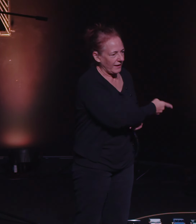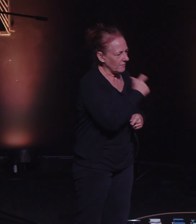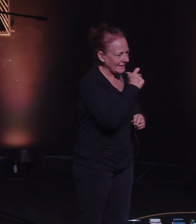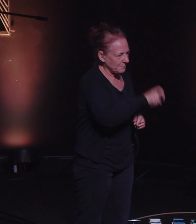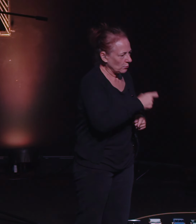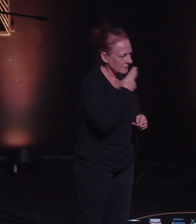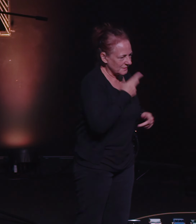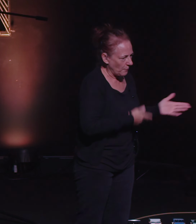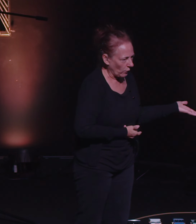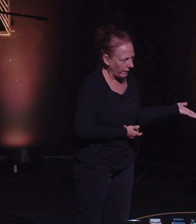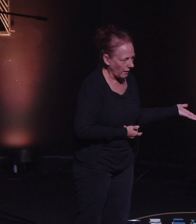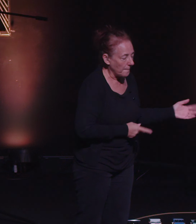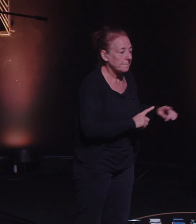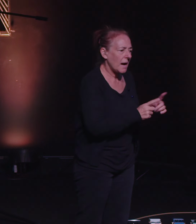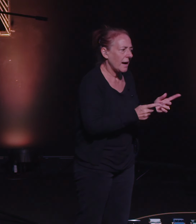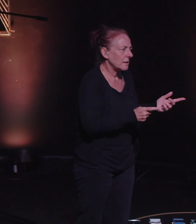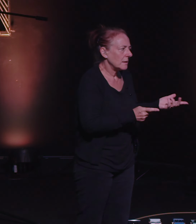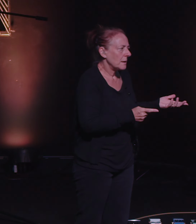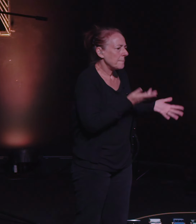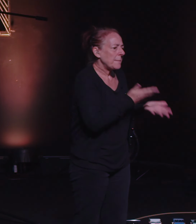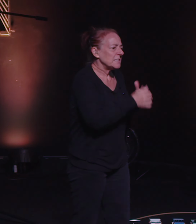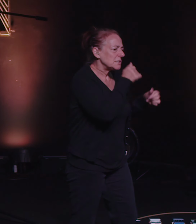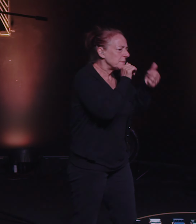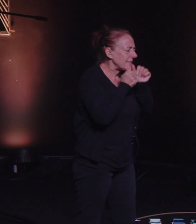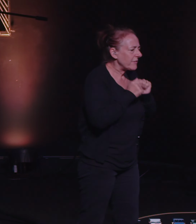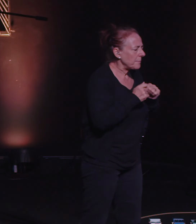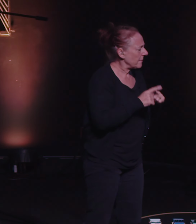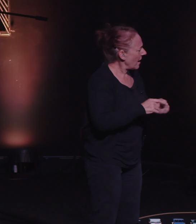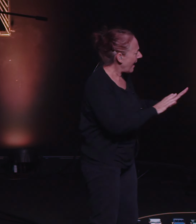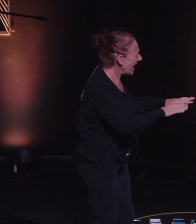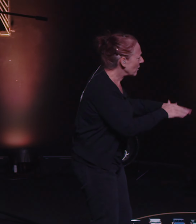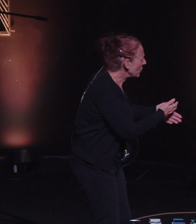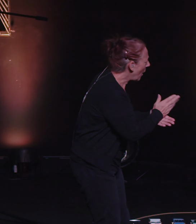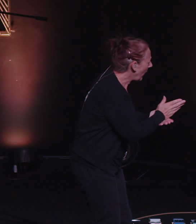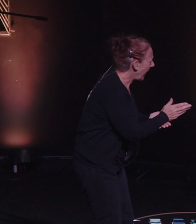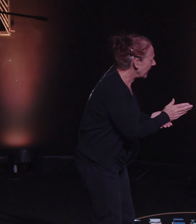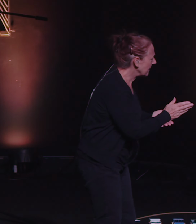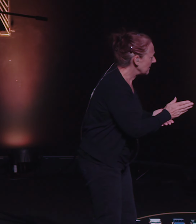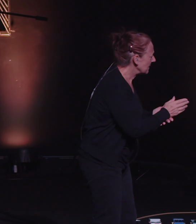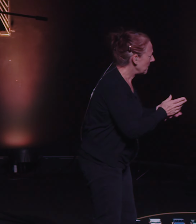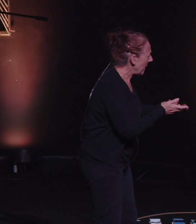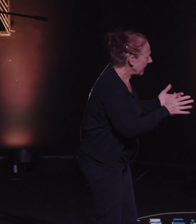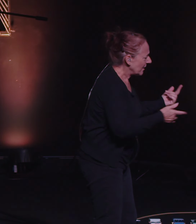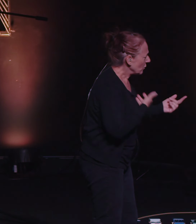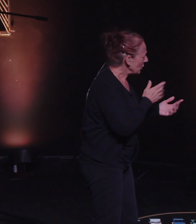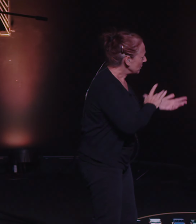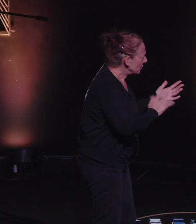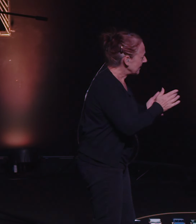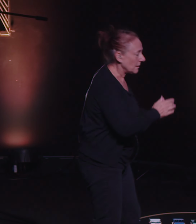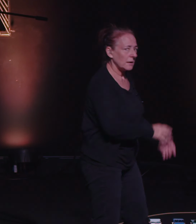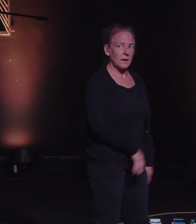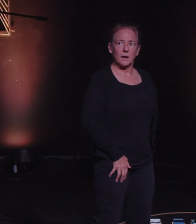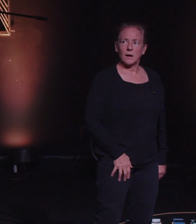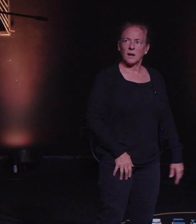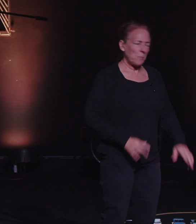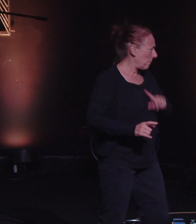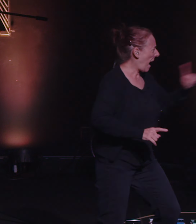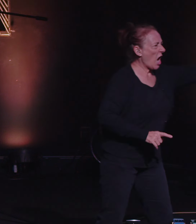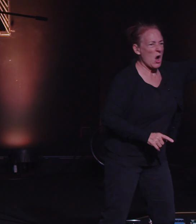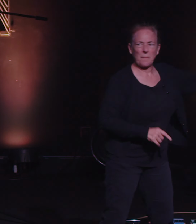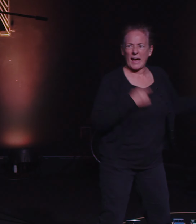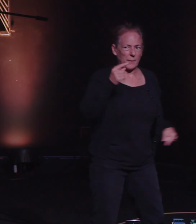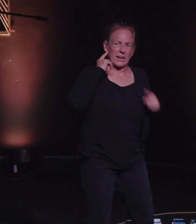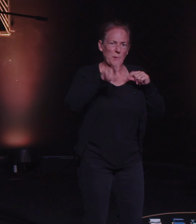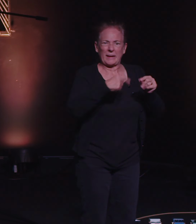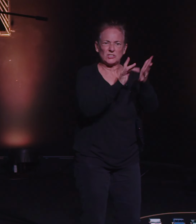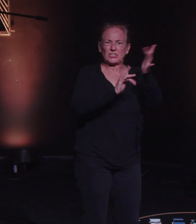that. But why? Maybe I should go and have a conversation with her. Maybe I go and introduce Jesus and she just leaves really quick.